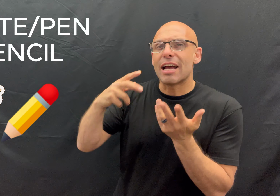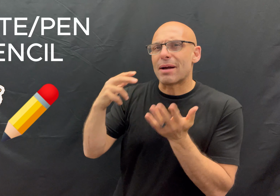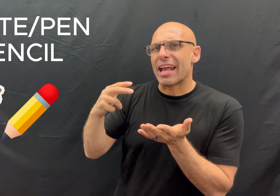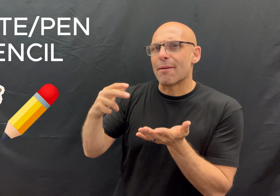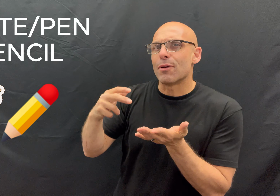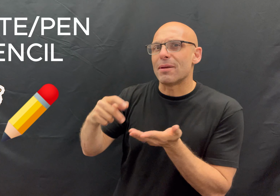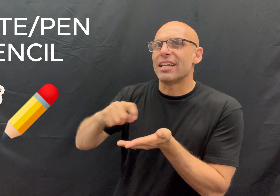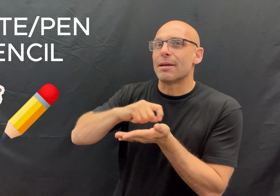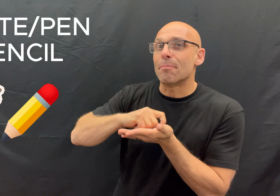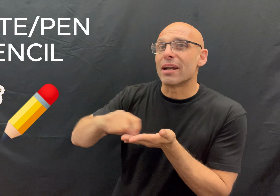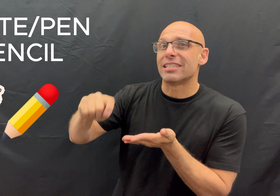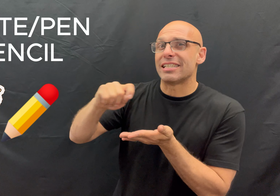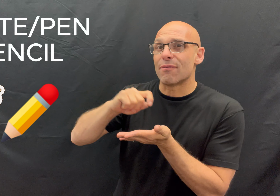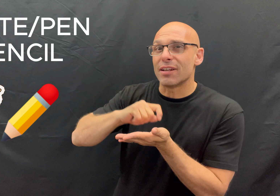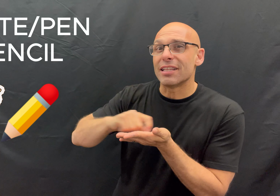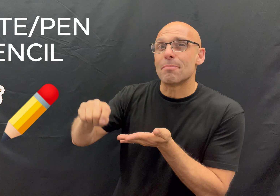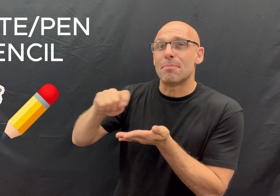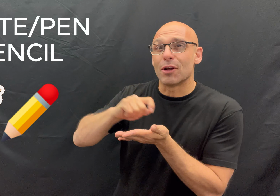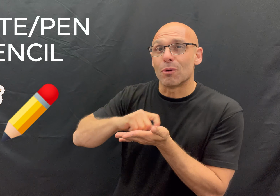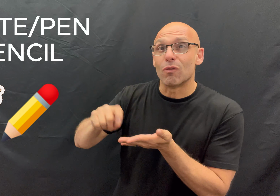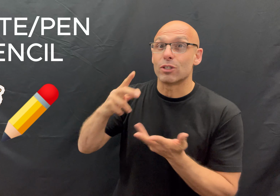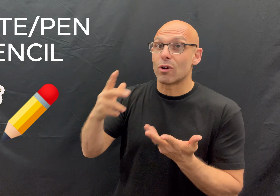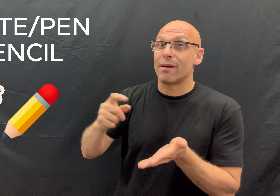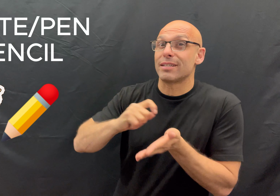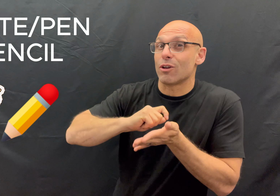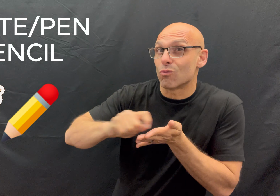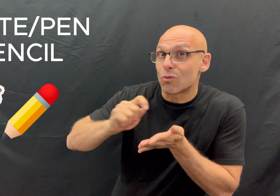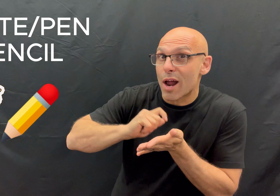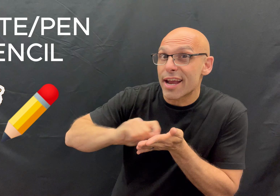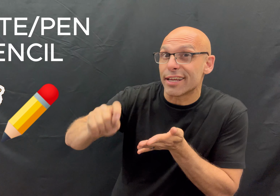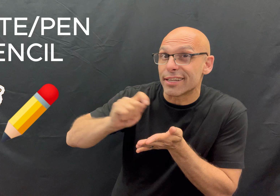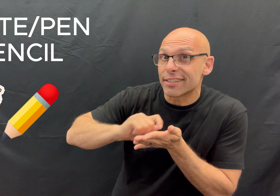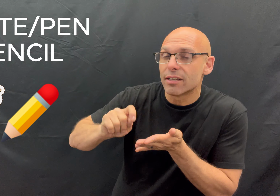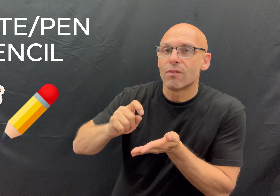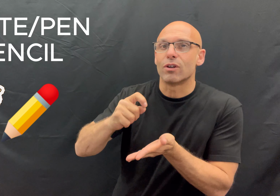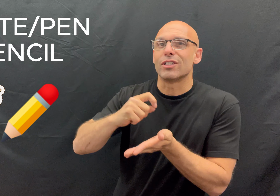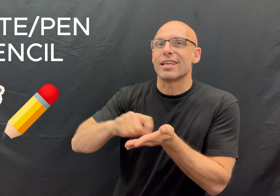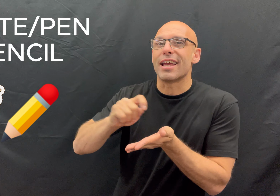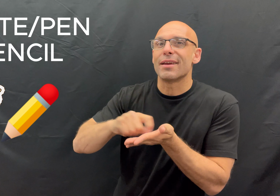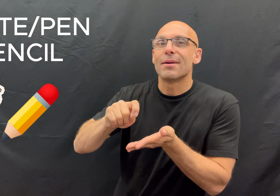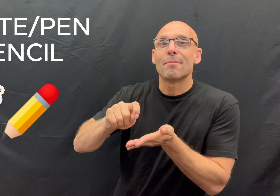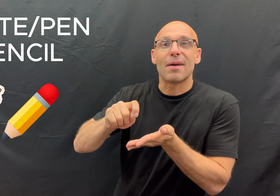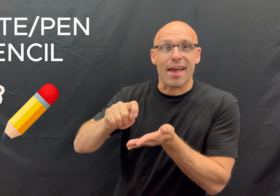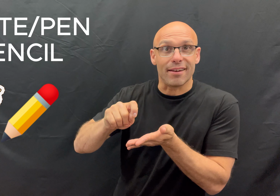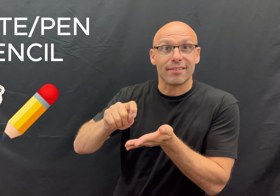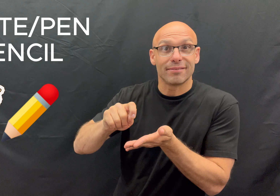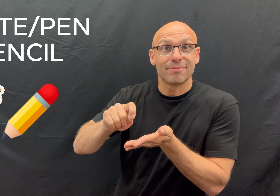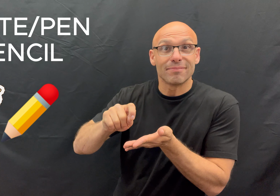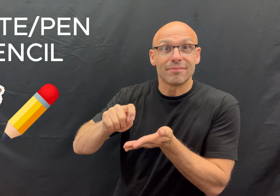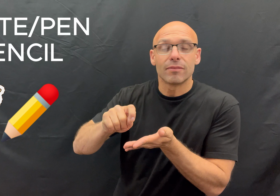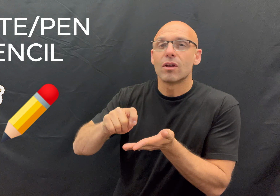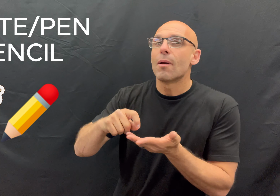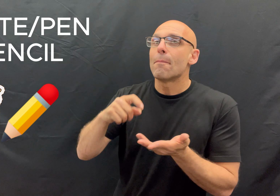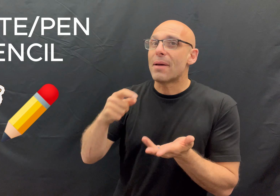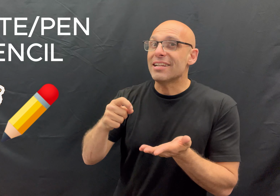I am repeating it, but it's definitely bigger movement. So I'm signing writing versus a pen.